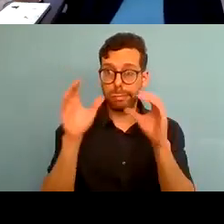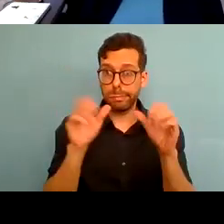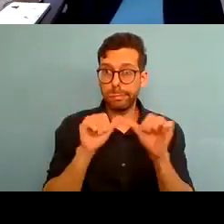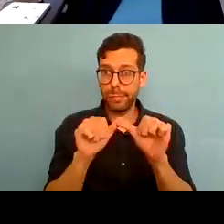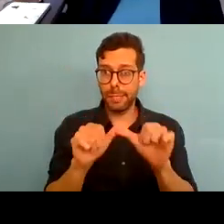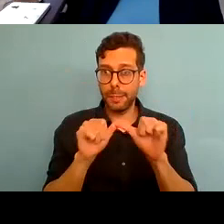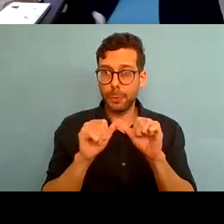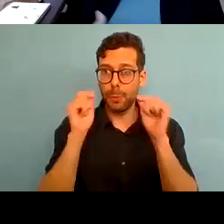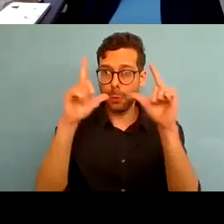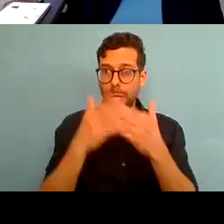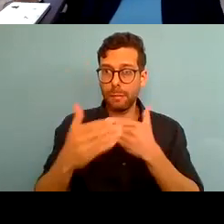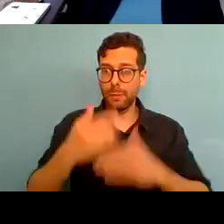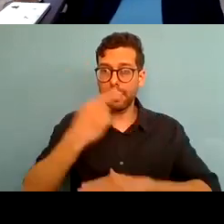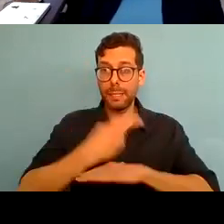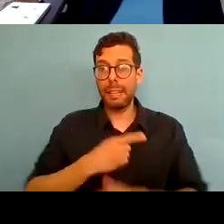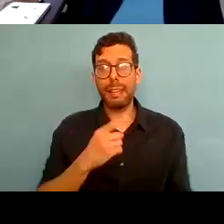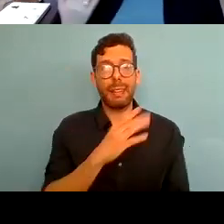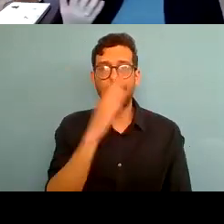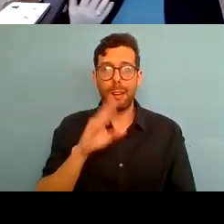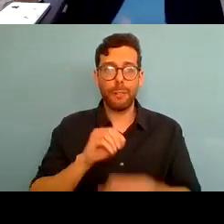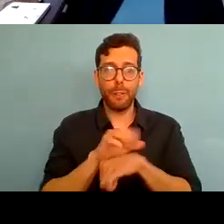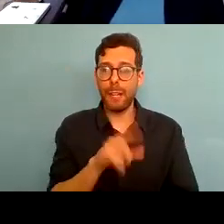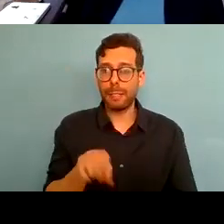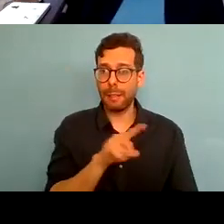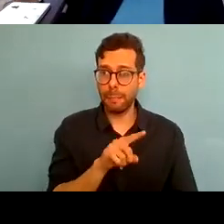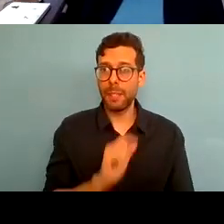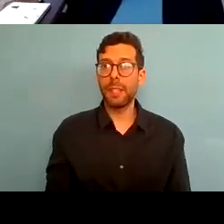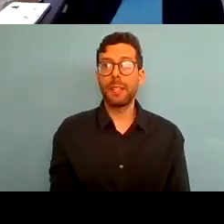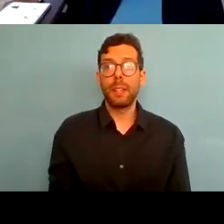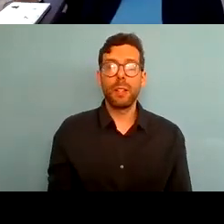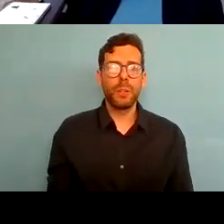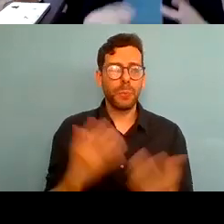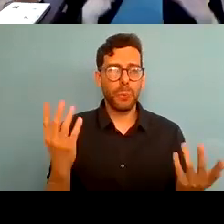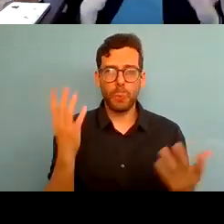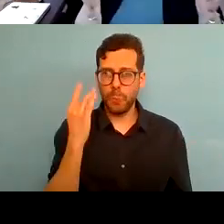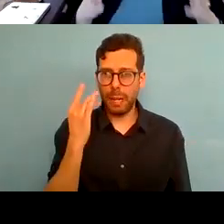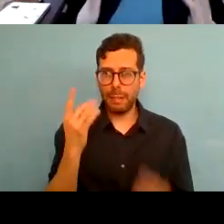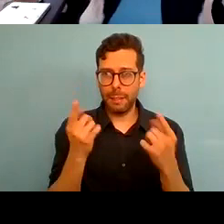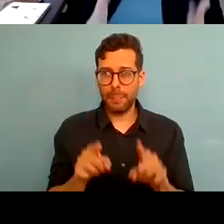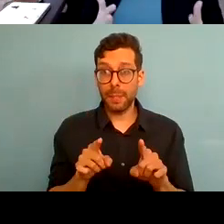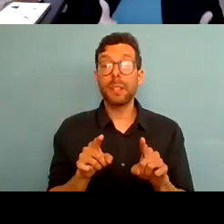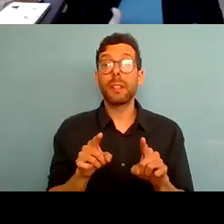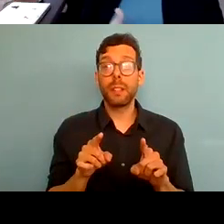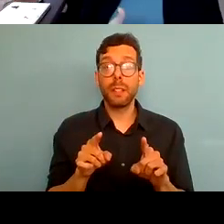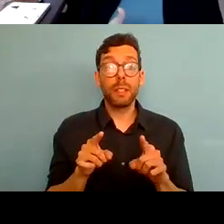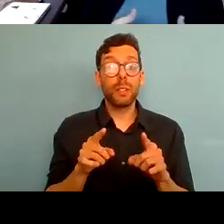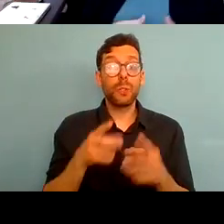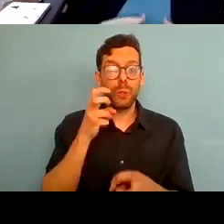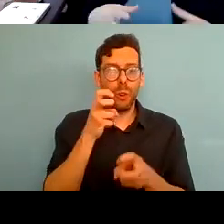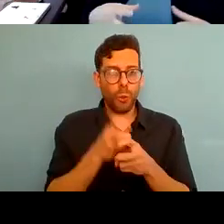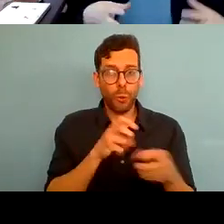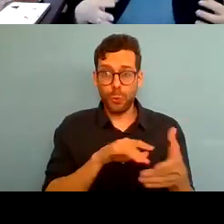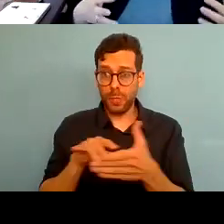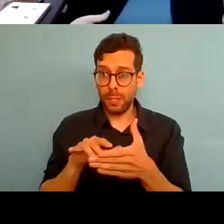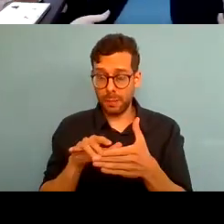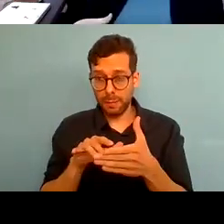to faze them. And they're up, not tired, never yawn, don't care, right? So what is that, right? And so what makes it so hard to study is